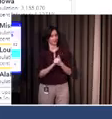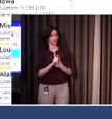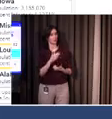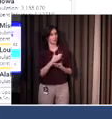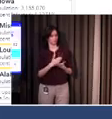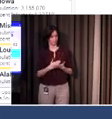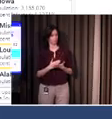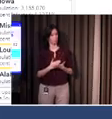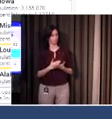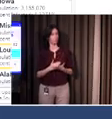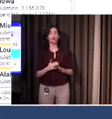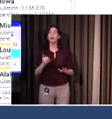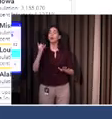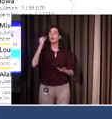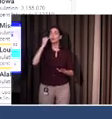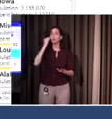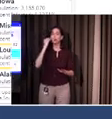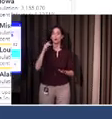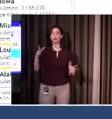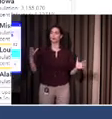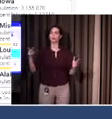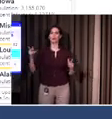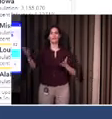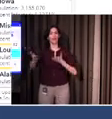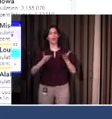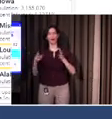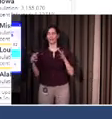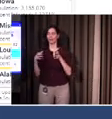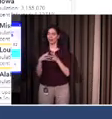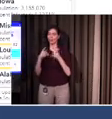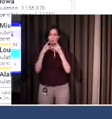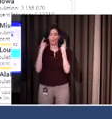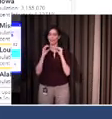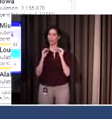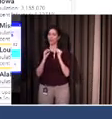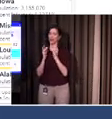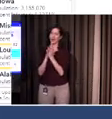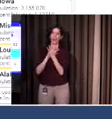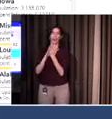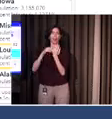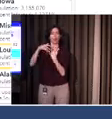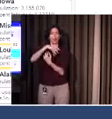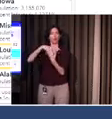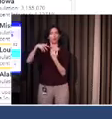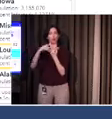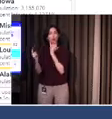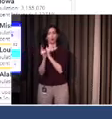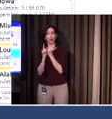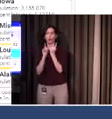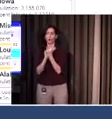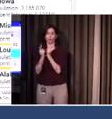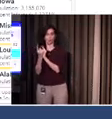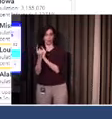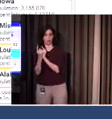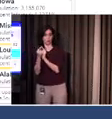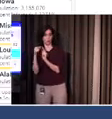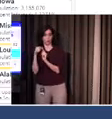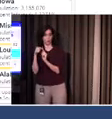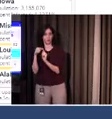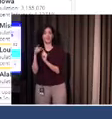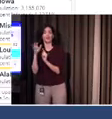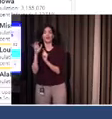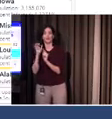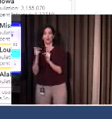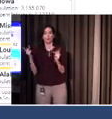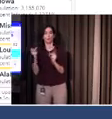people when you're in close proximity and you're not masking, you're not distancing and so forth, then actually they can pose